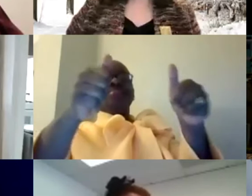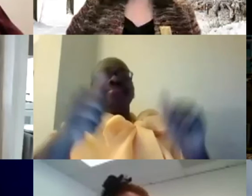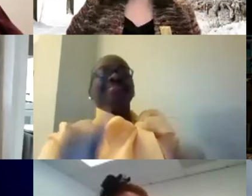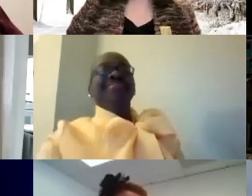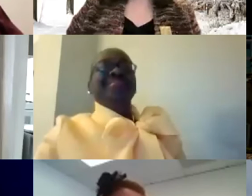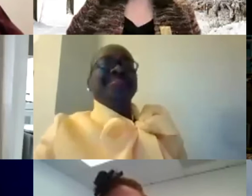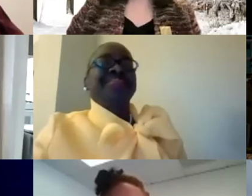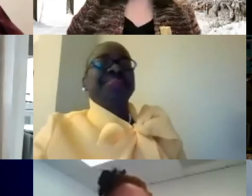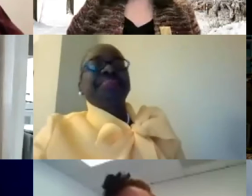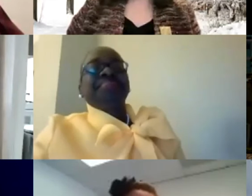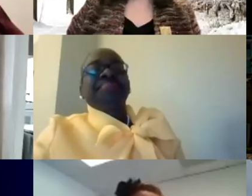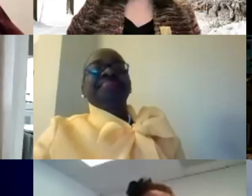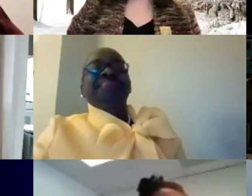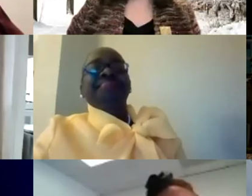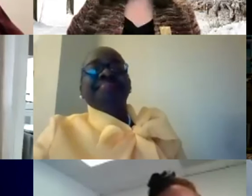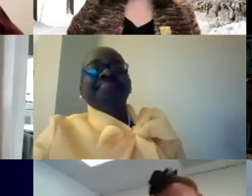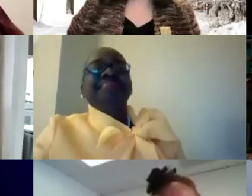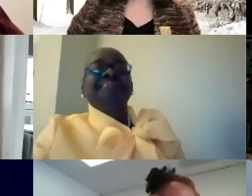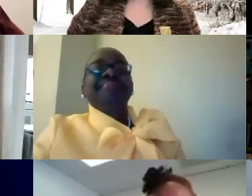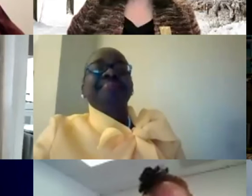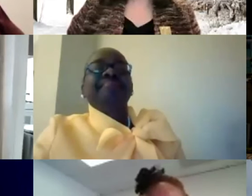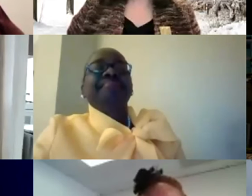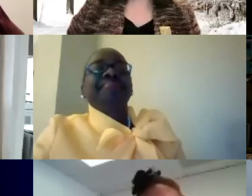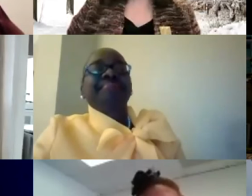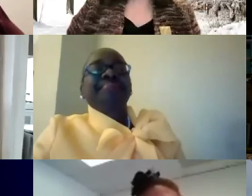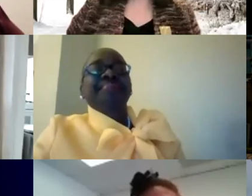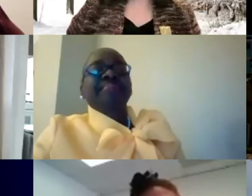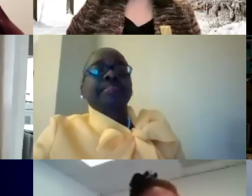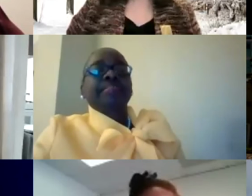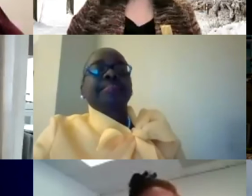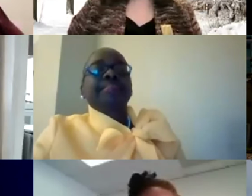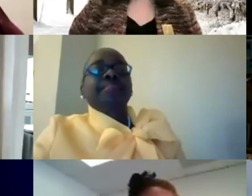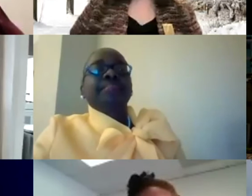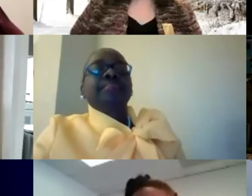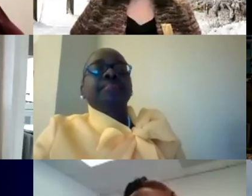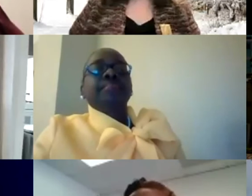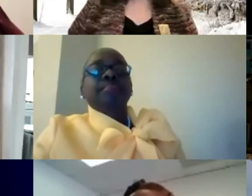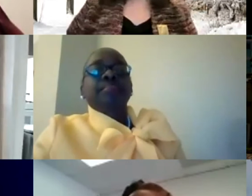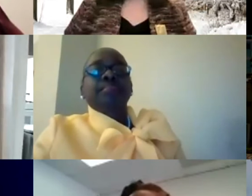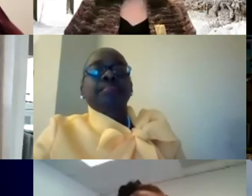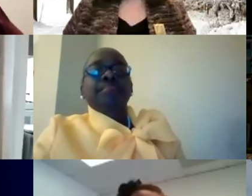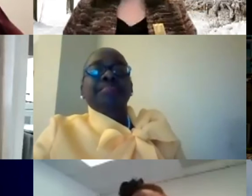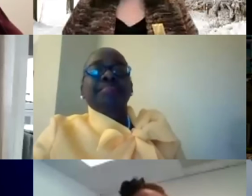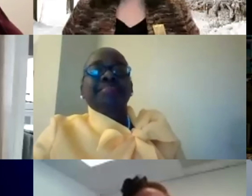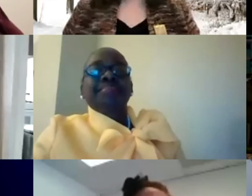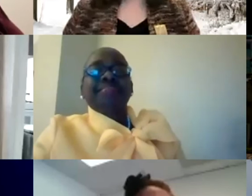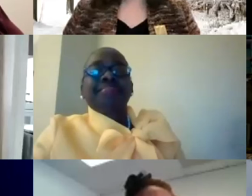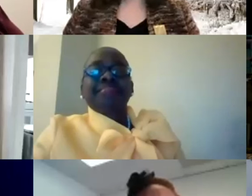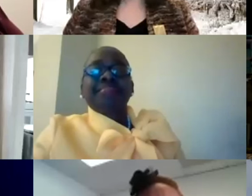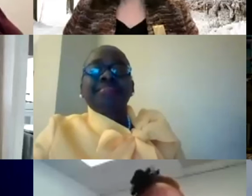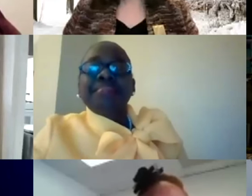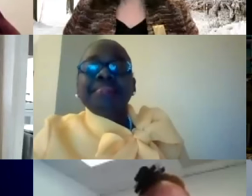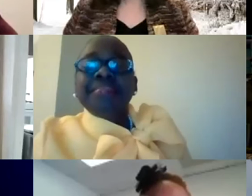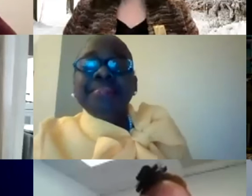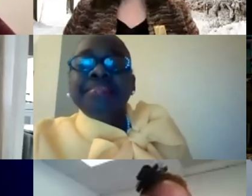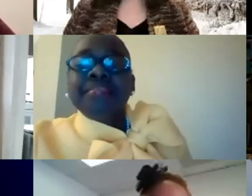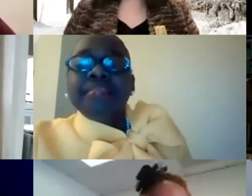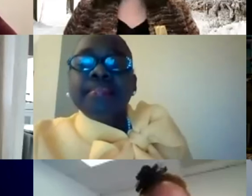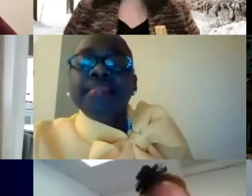So she could cook, or as we say in Alabama, she can burn, and she can also sing. And